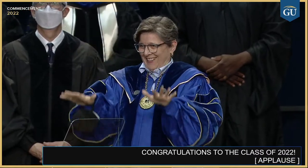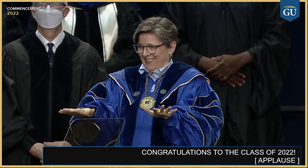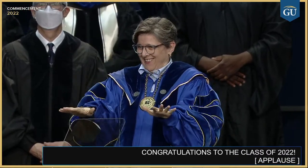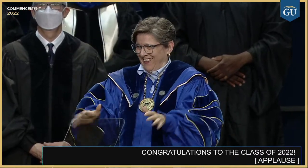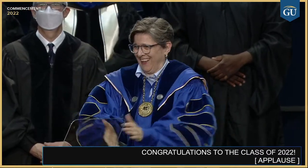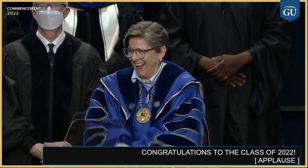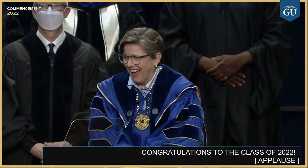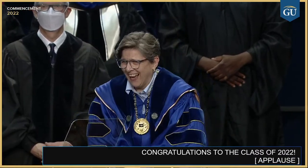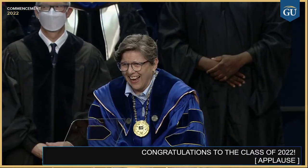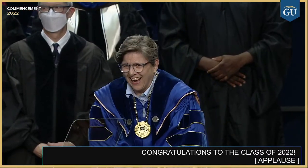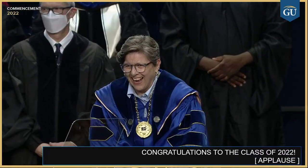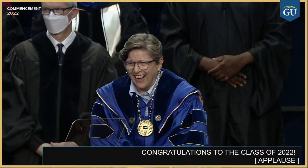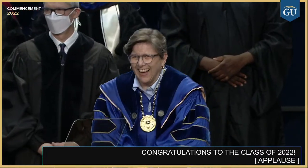You may be seated.